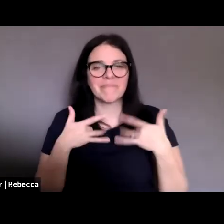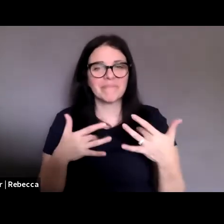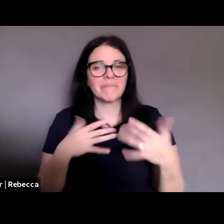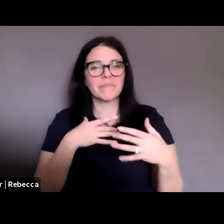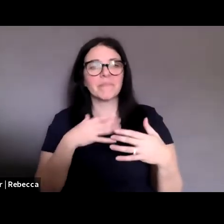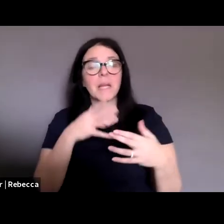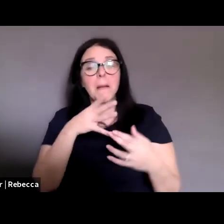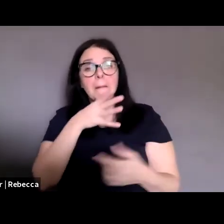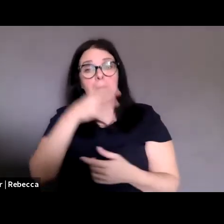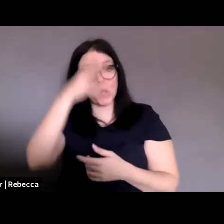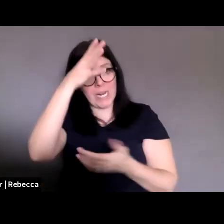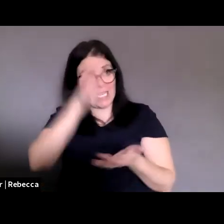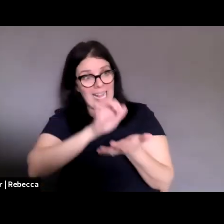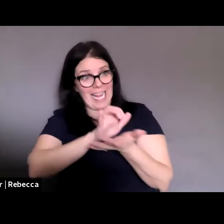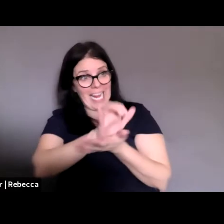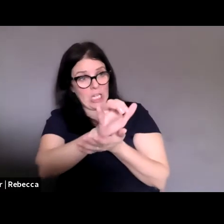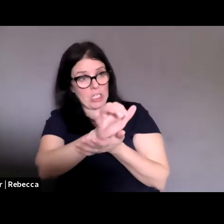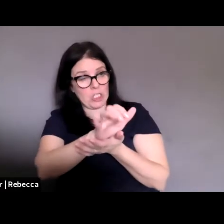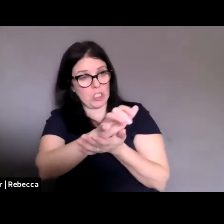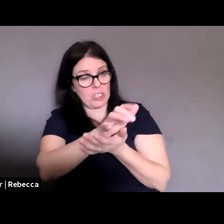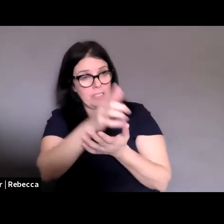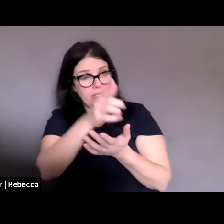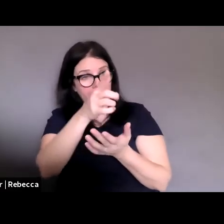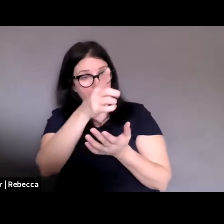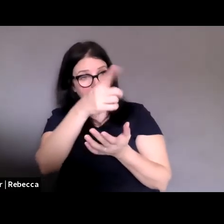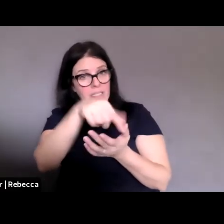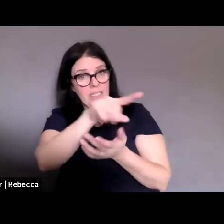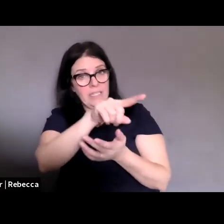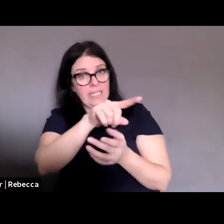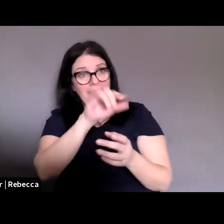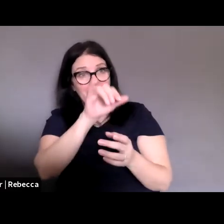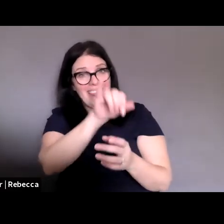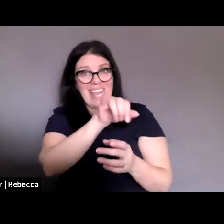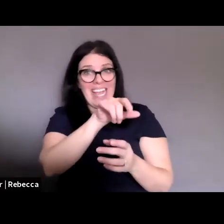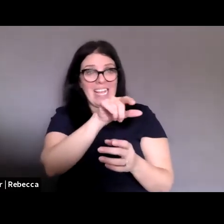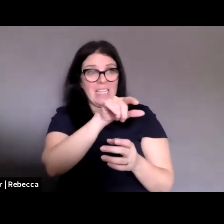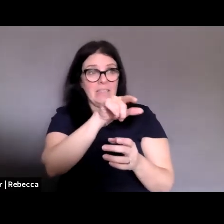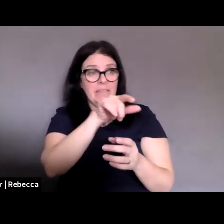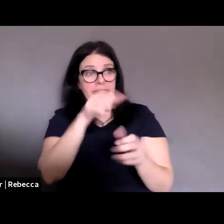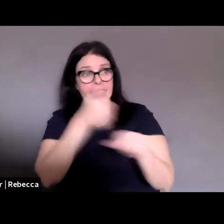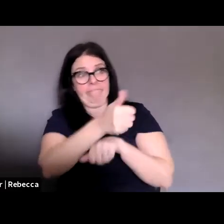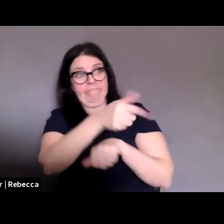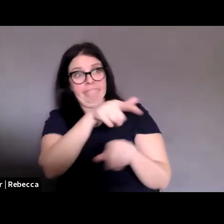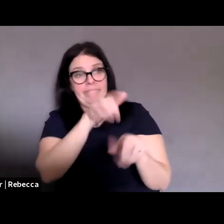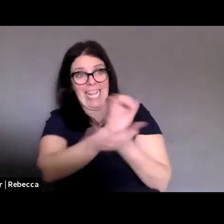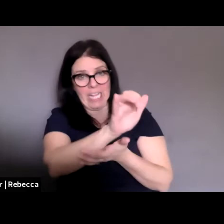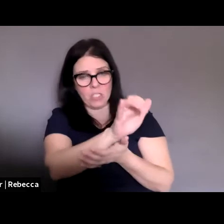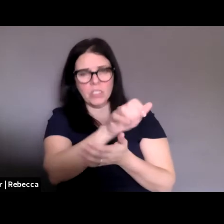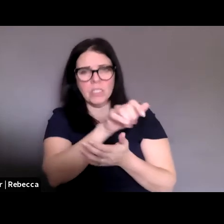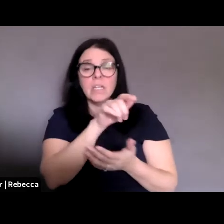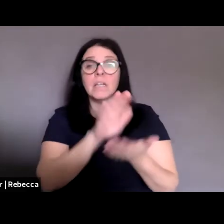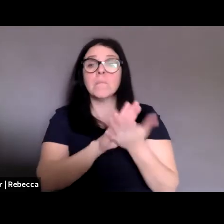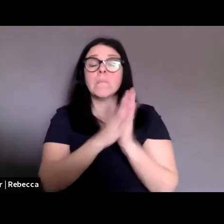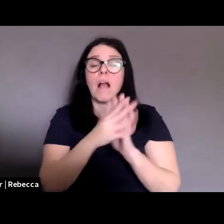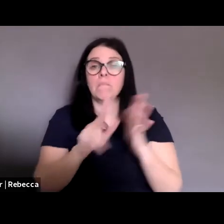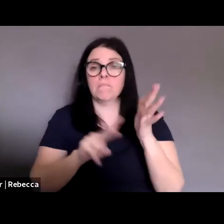parental alienation claims are creating a classic double bind for problem for women and